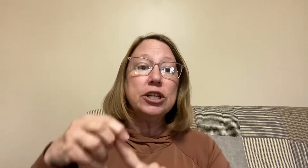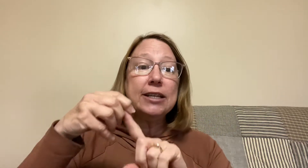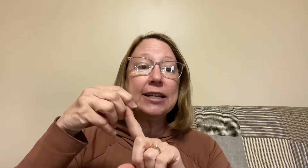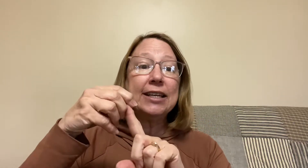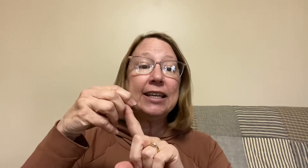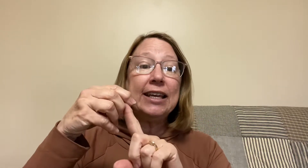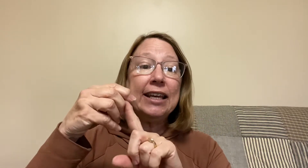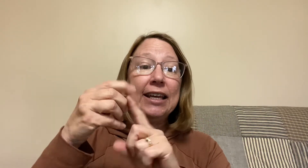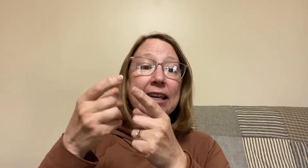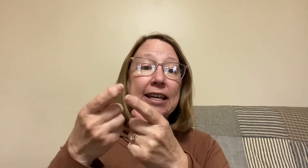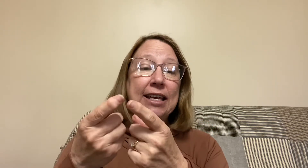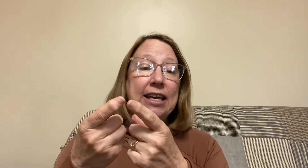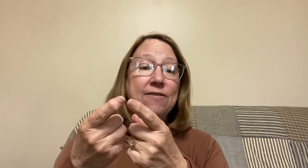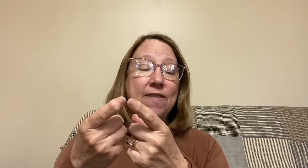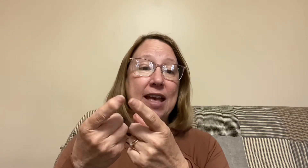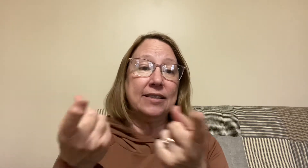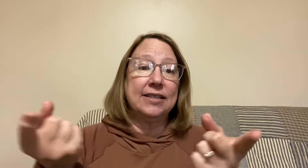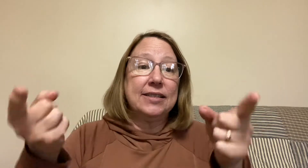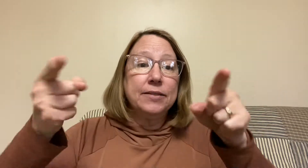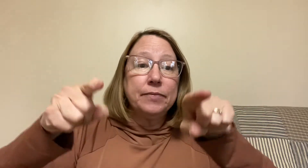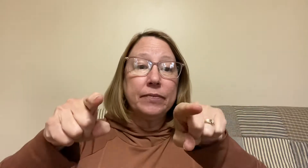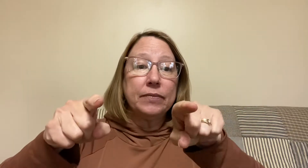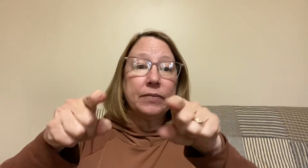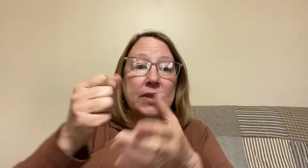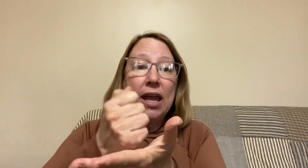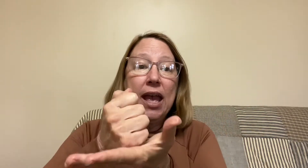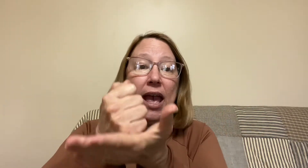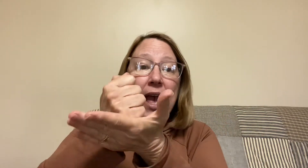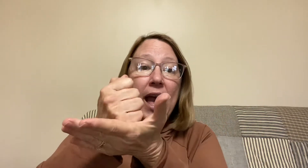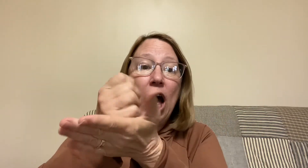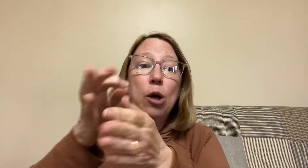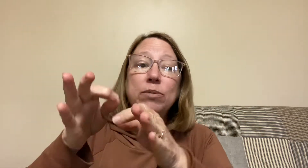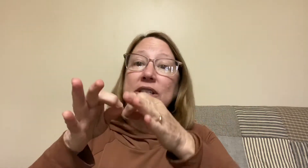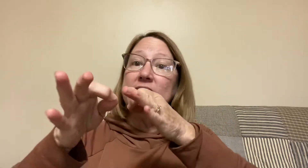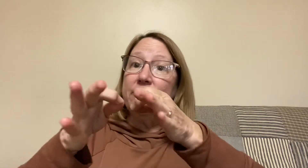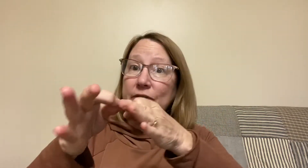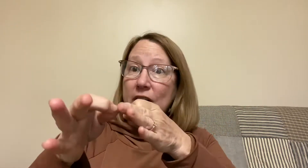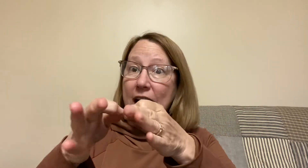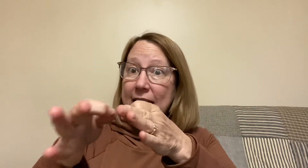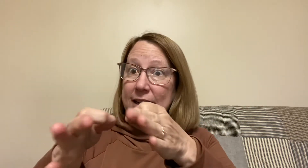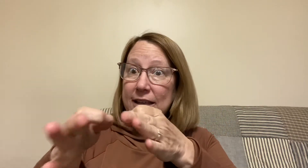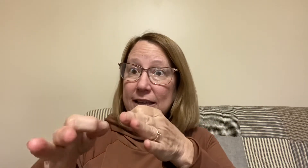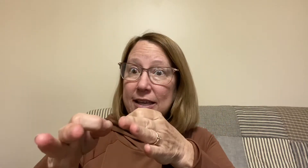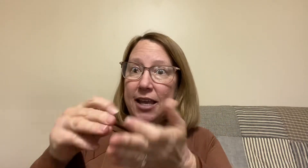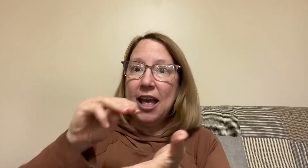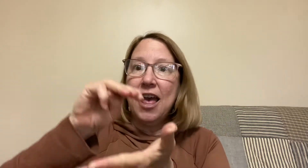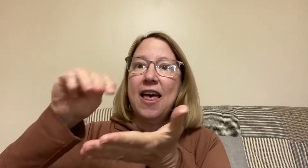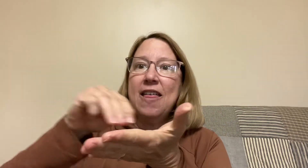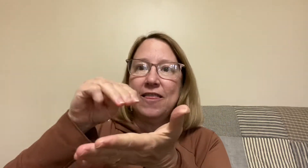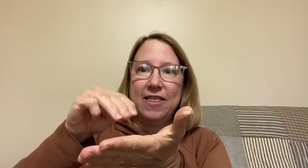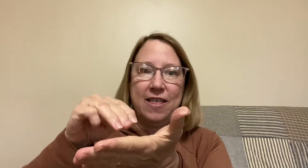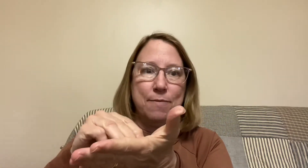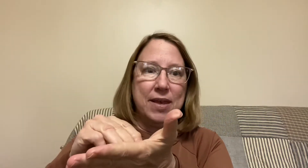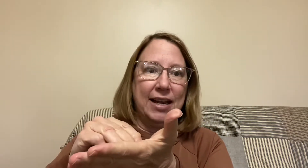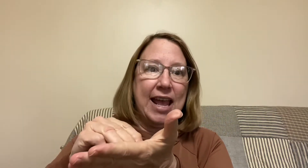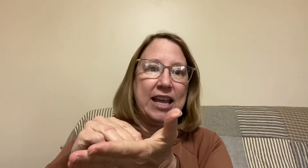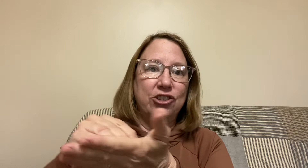Certain key events helped define the Middle